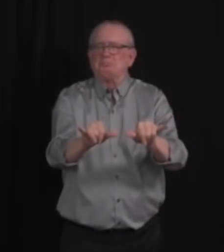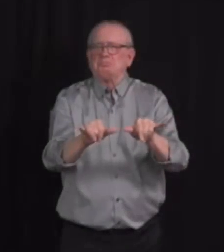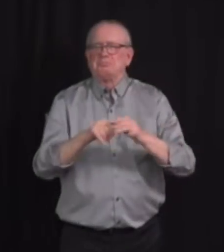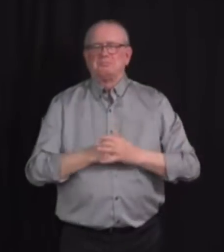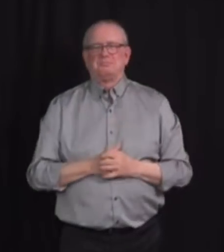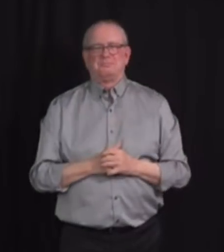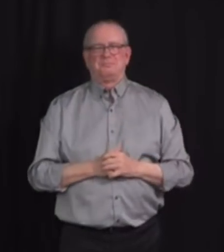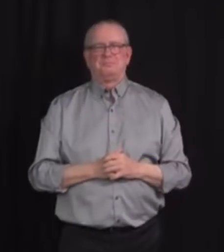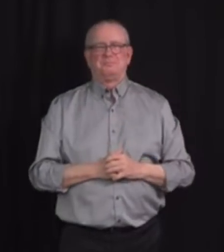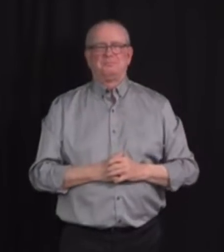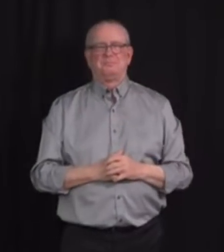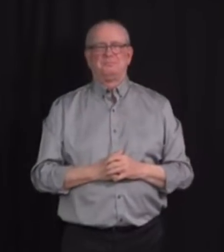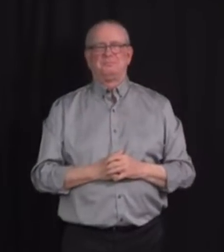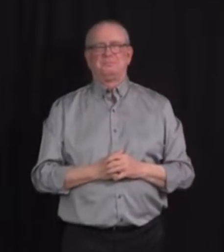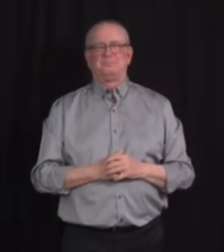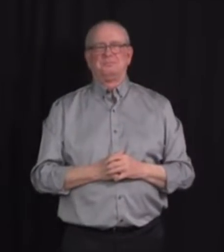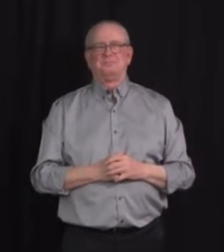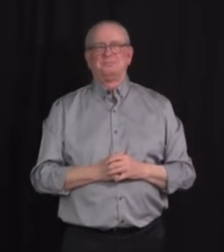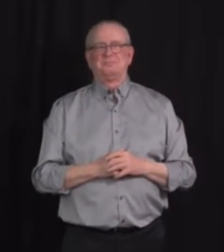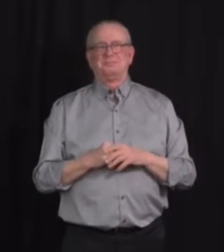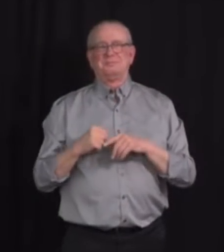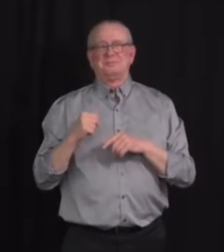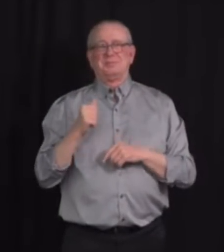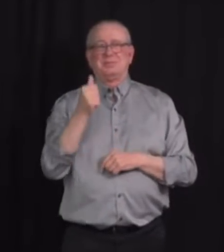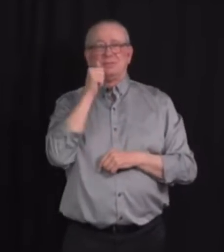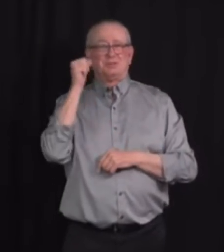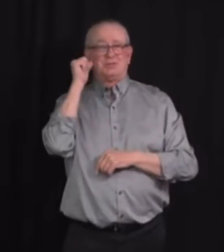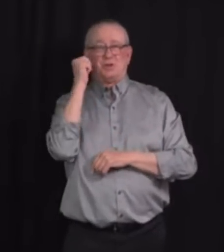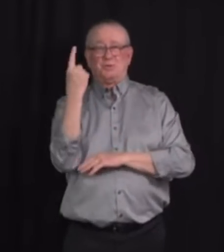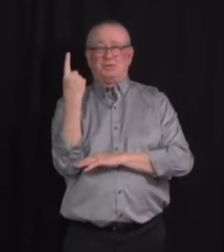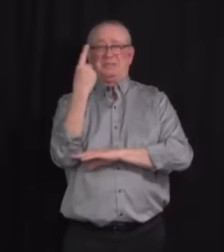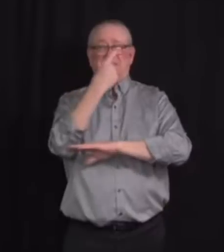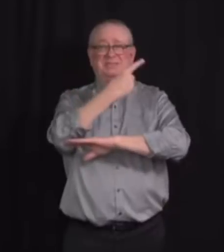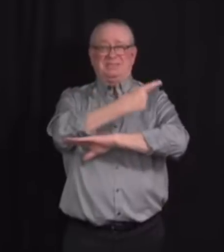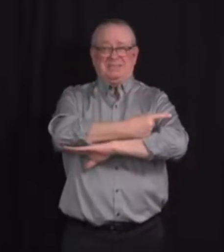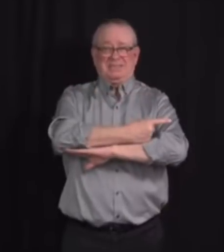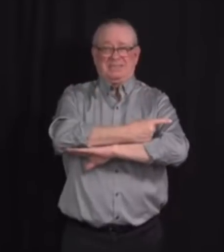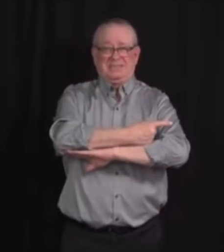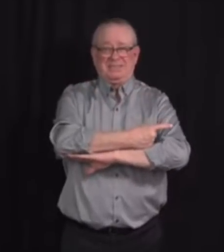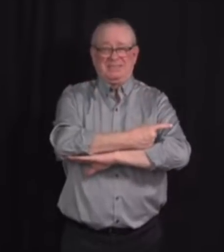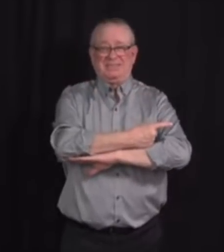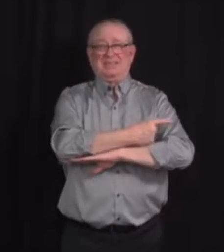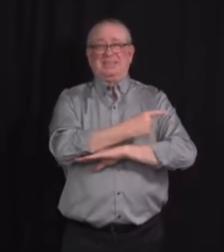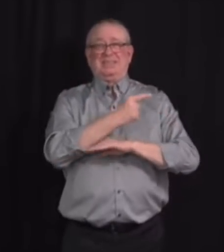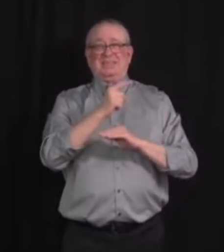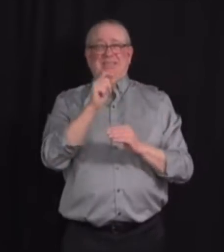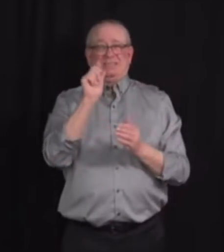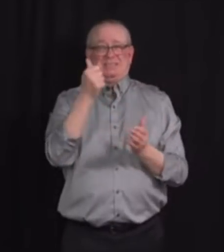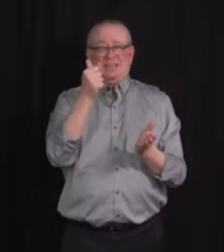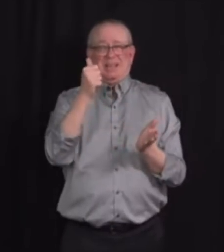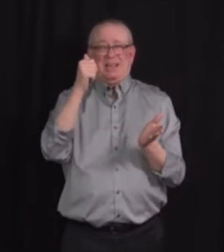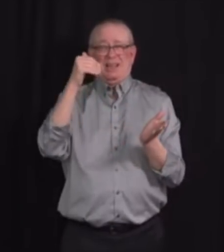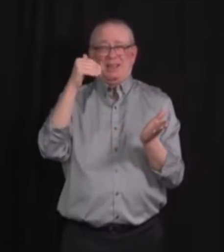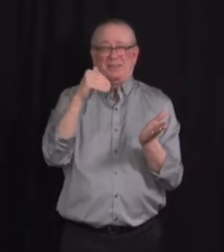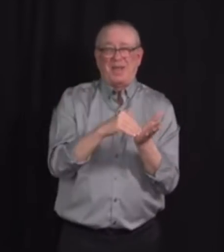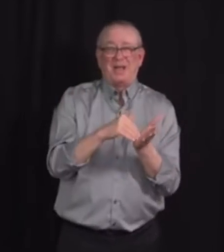Over the last 24 hours, we have identified 505 new cases of COVID-19 and completed